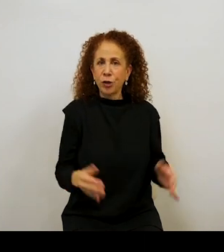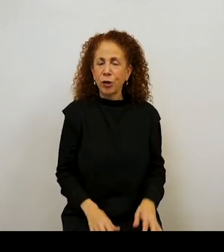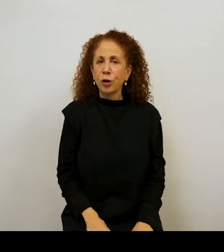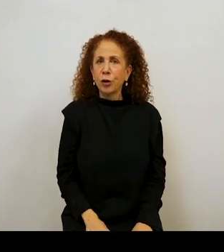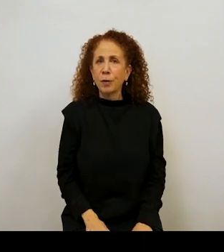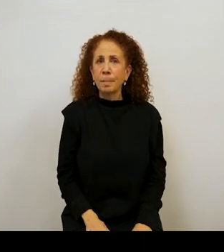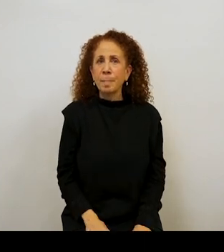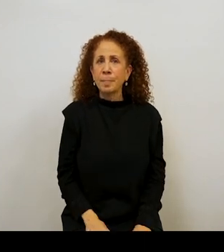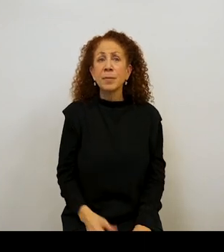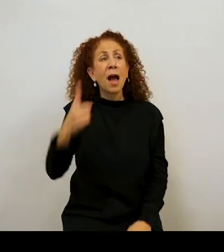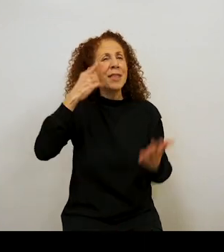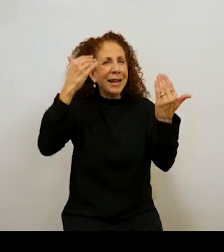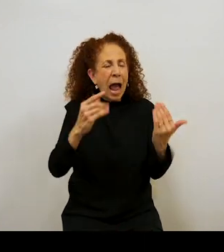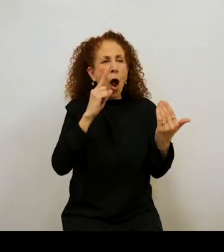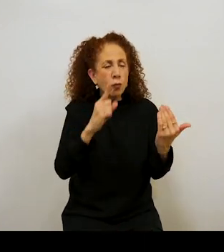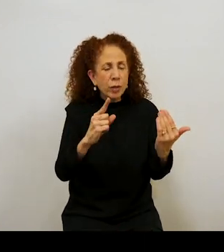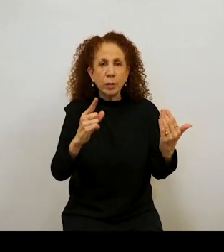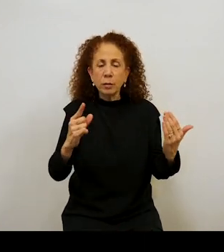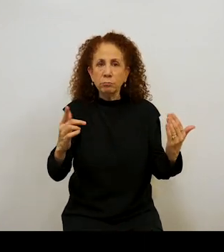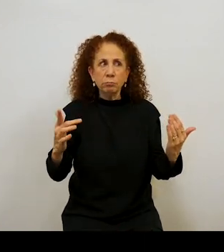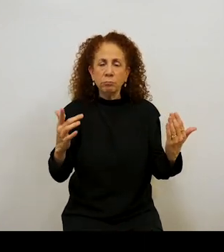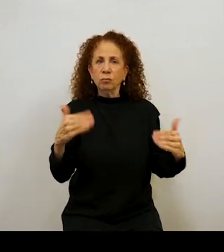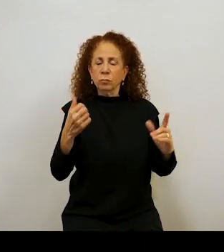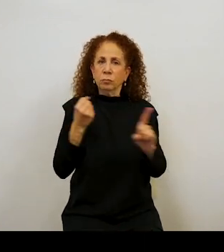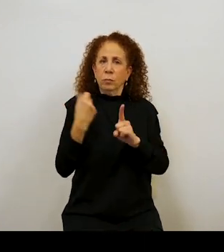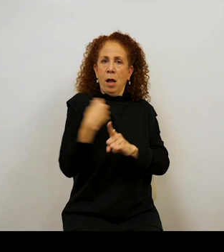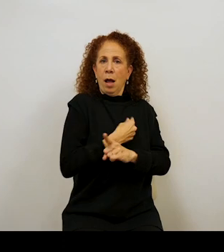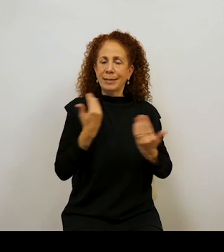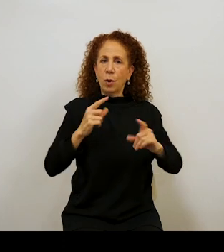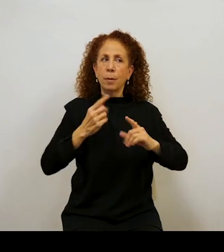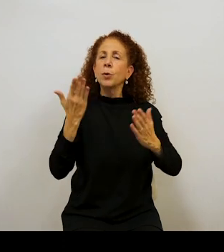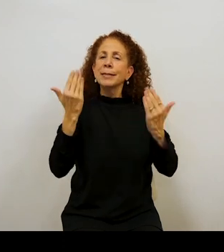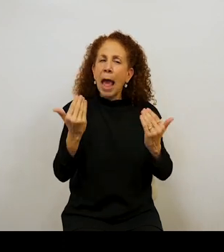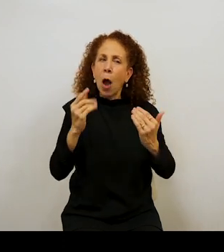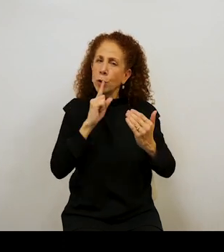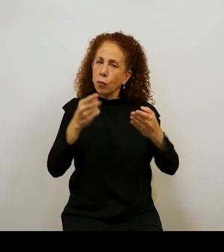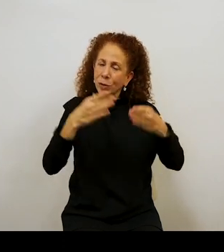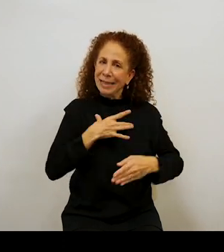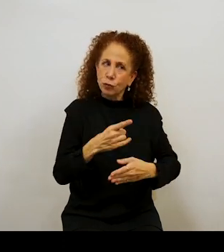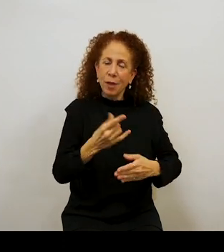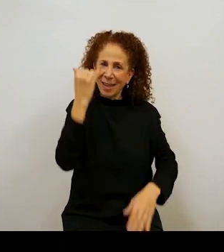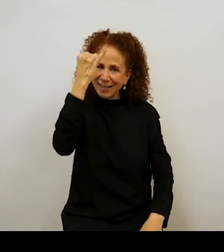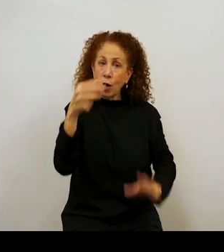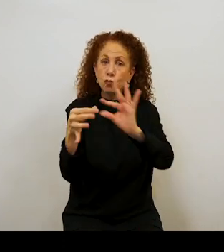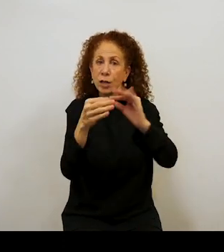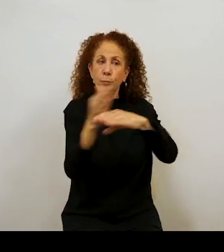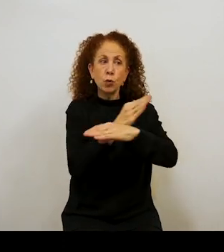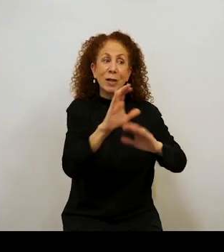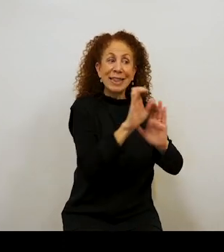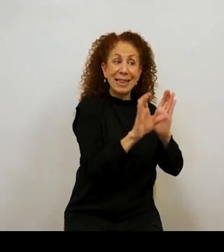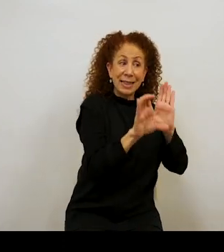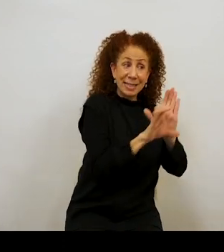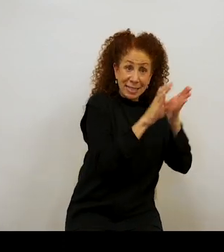I think now it speaks to us a lot because we're so interested in this idea of the relationship between the citizen and